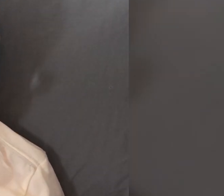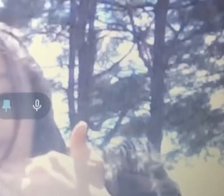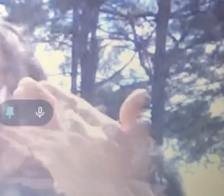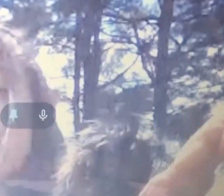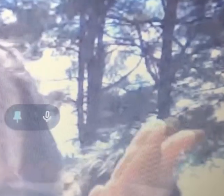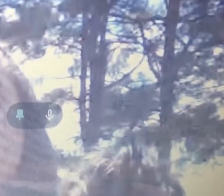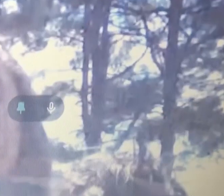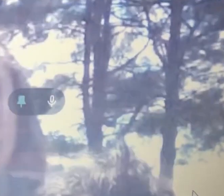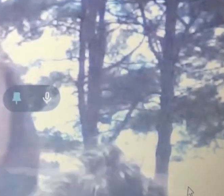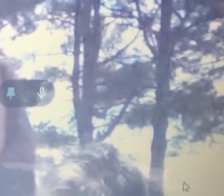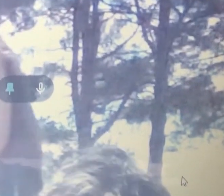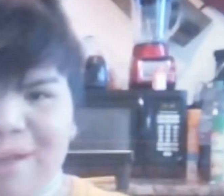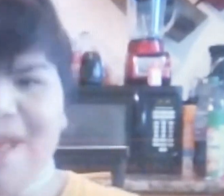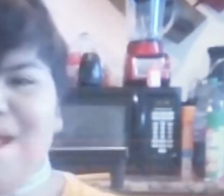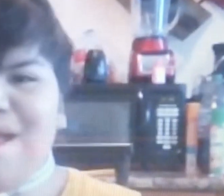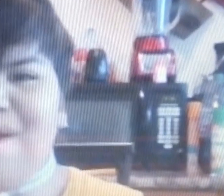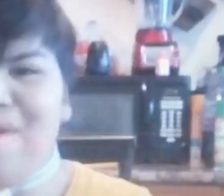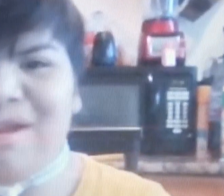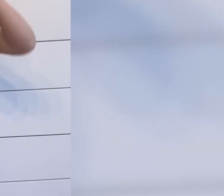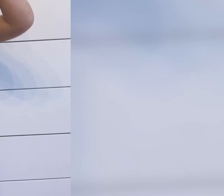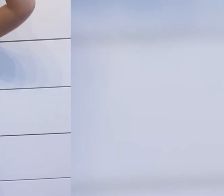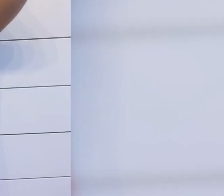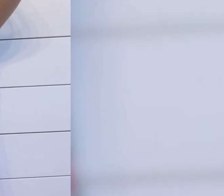Thank you. Thank you. Thank you.